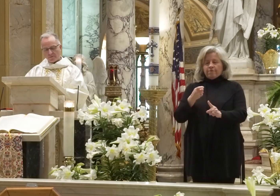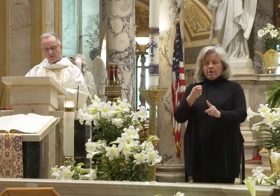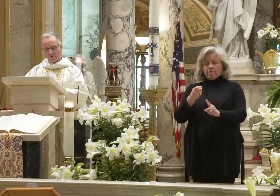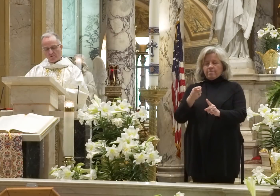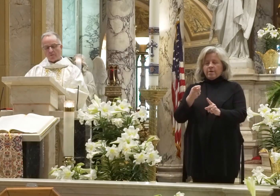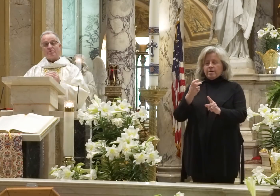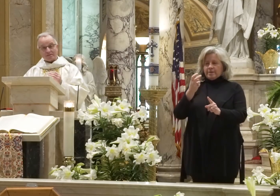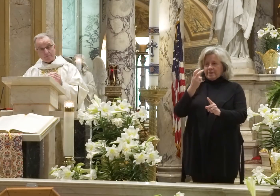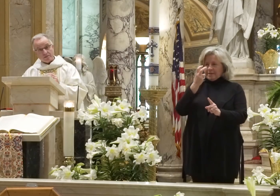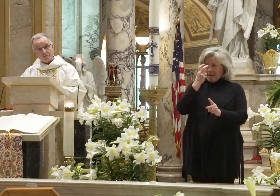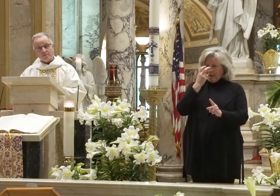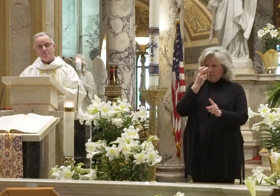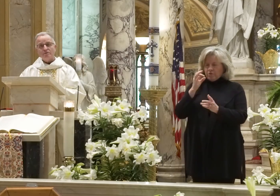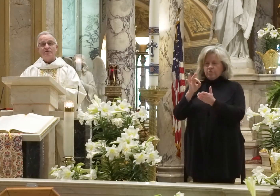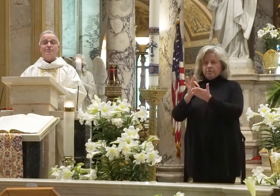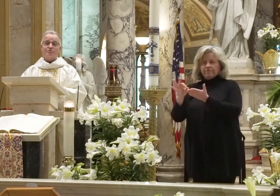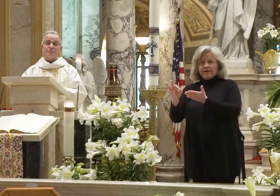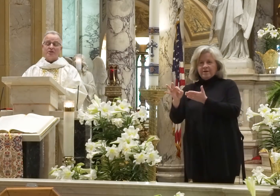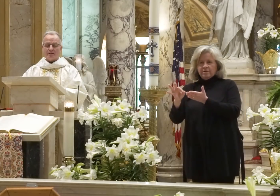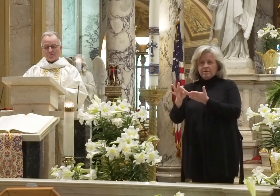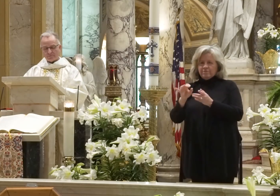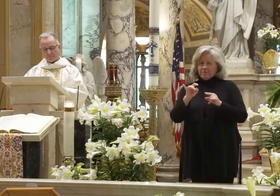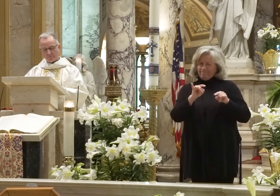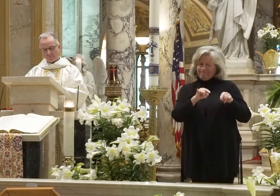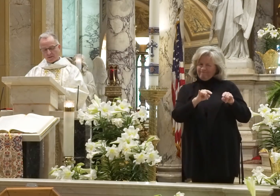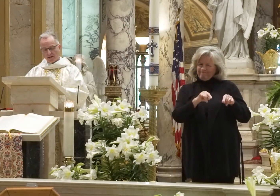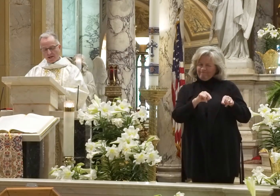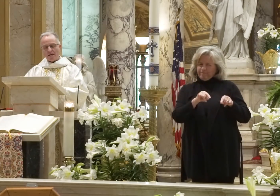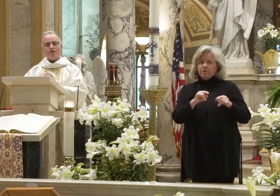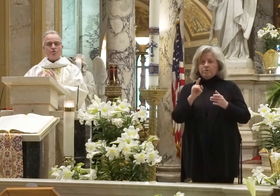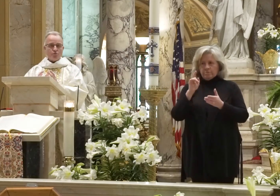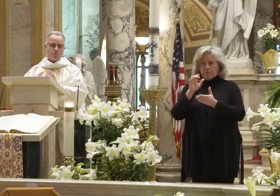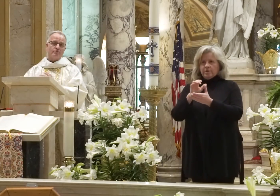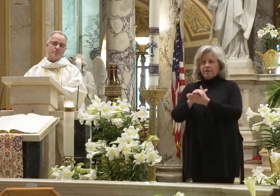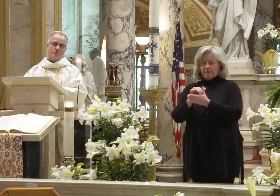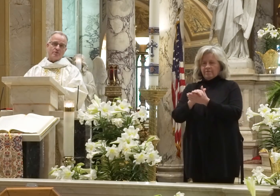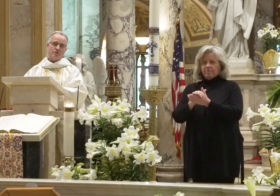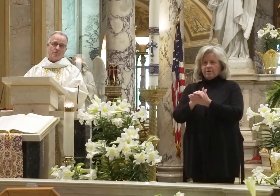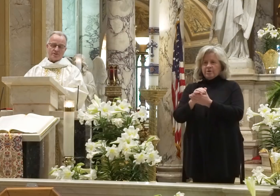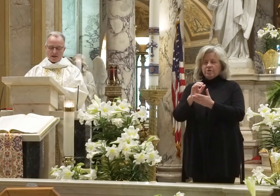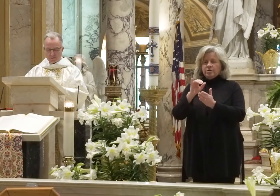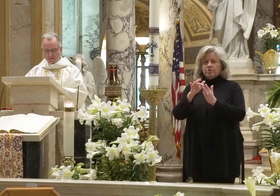faith, from skepticism to belief. He knew